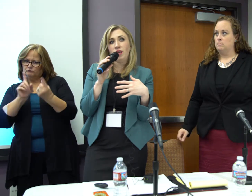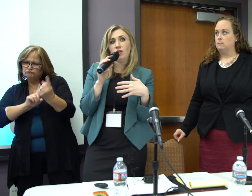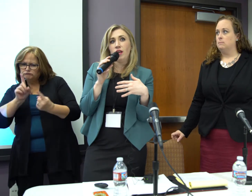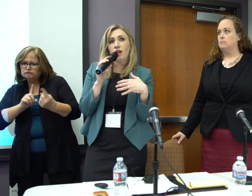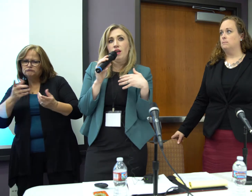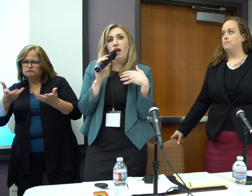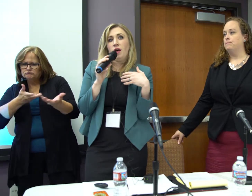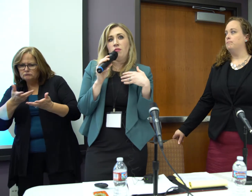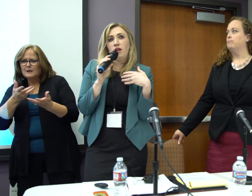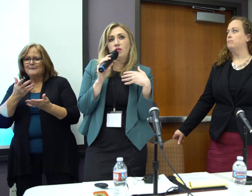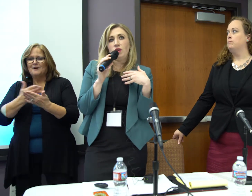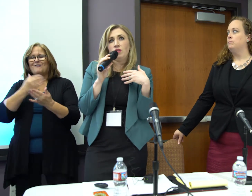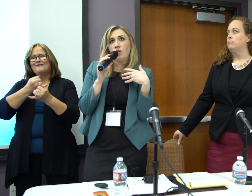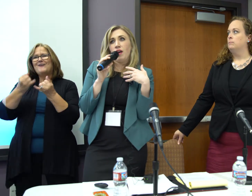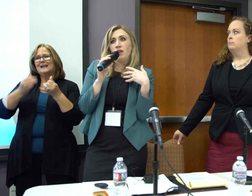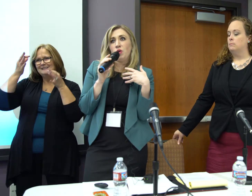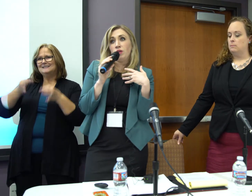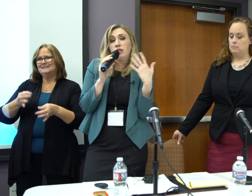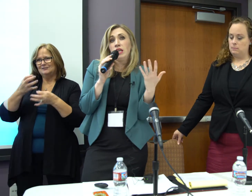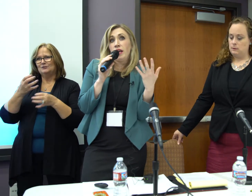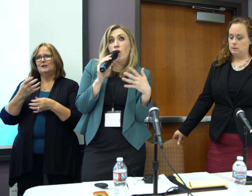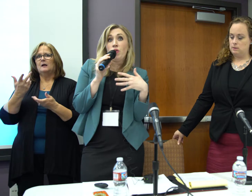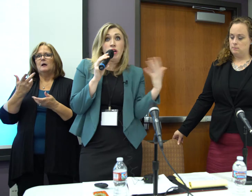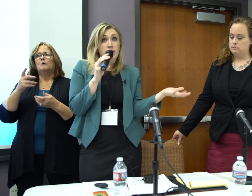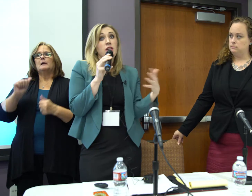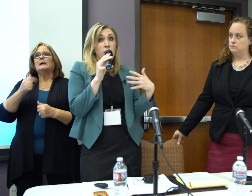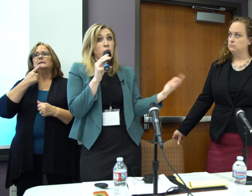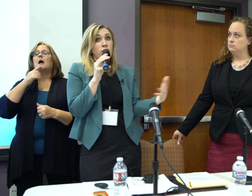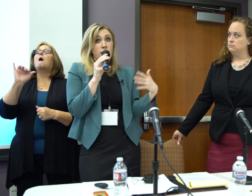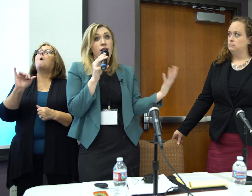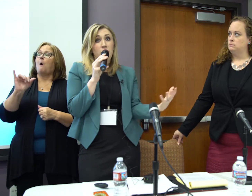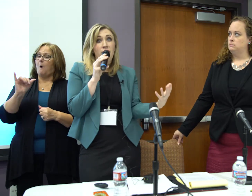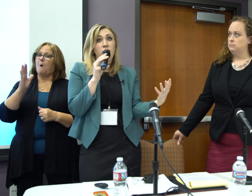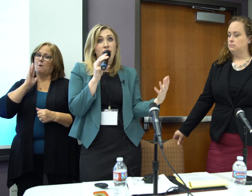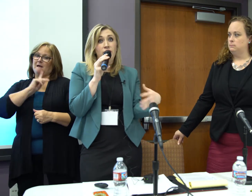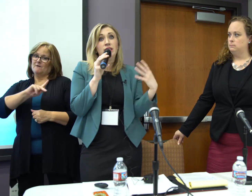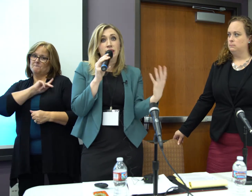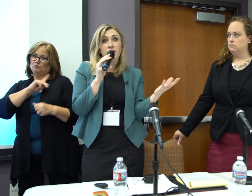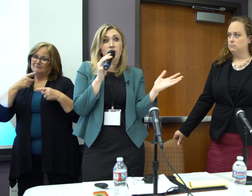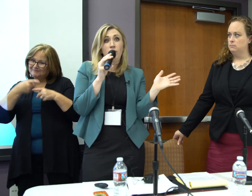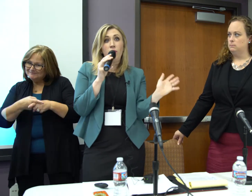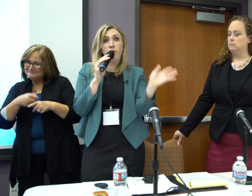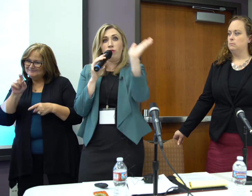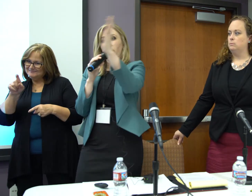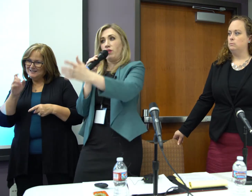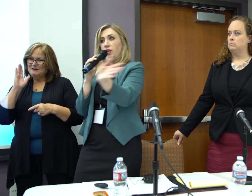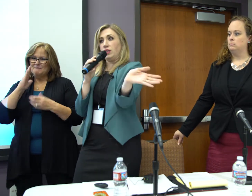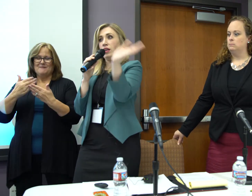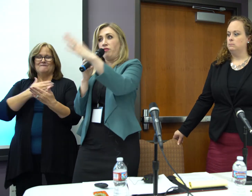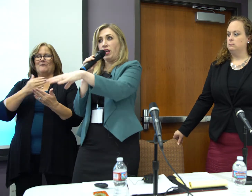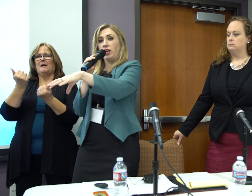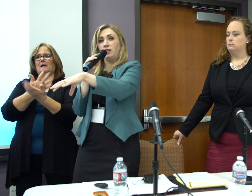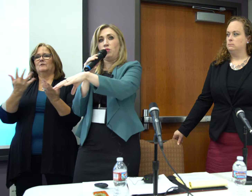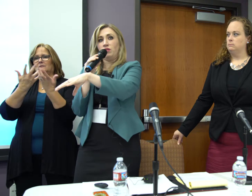was made, so that you could see like, oh, there is going to be a personality problem here, this is going to be a problem before everything